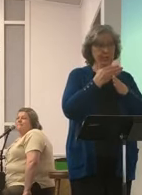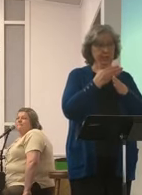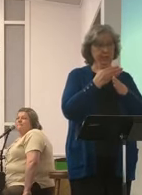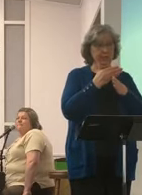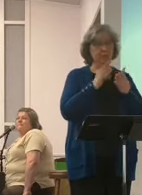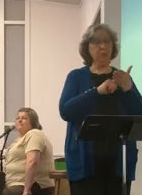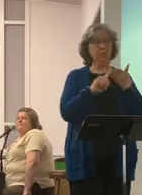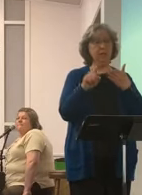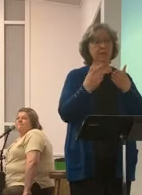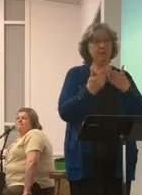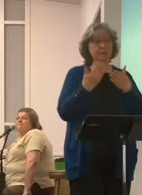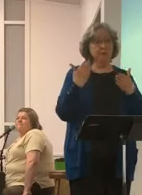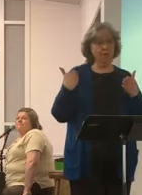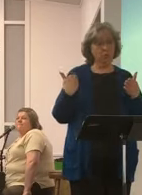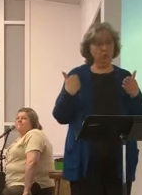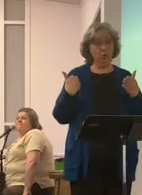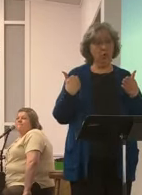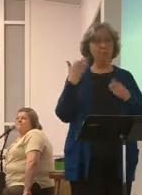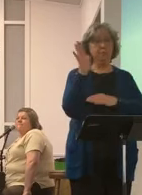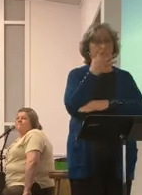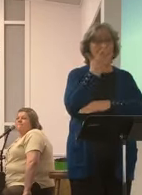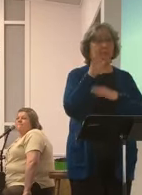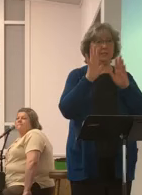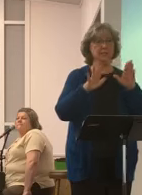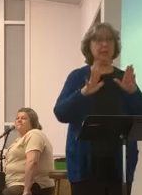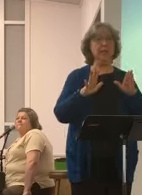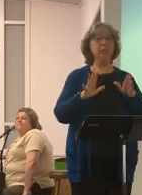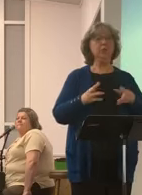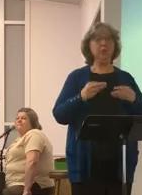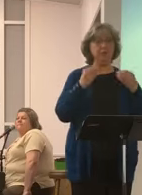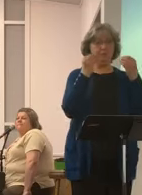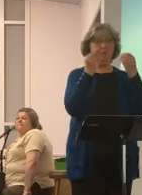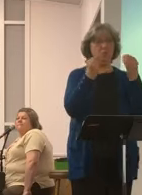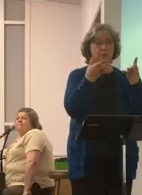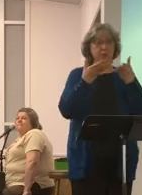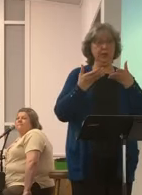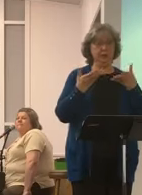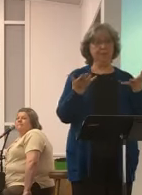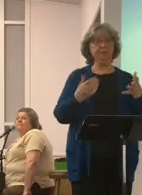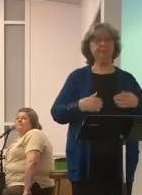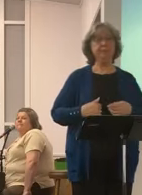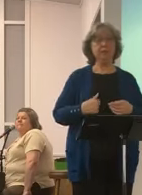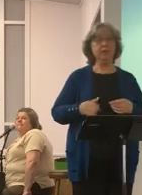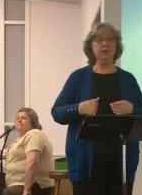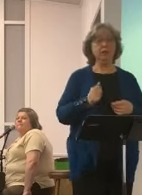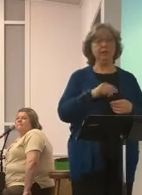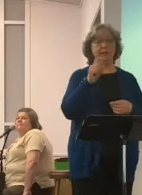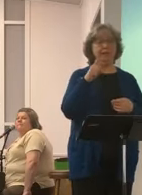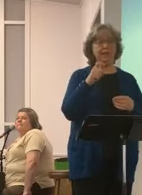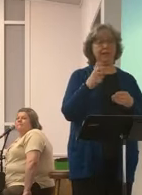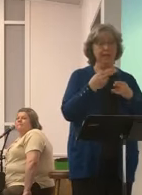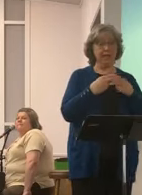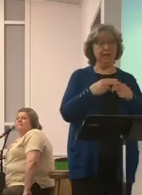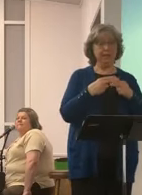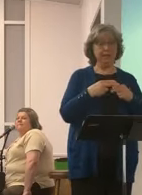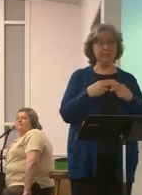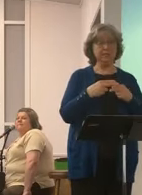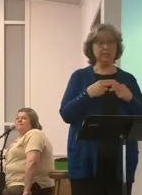the week prior is when you need to bring them, and then they can sit on these seats all week, and it'll be just fine. So we are going to need eggs. We're going to